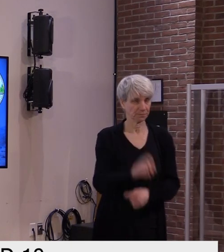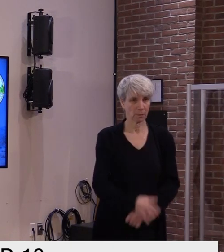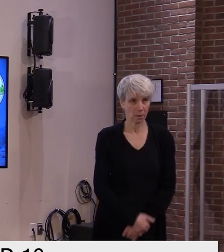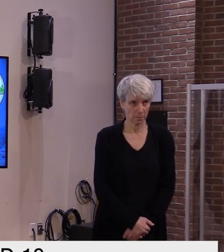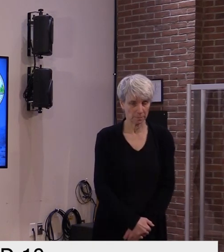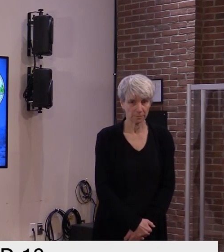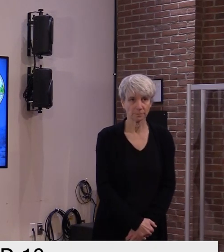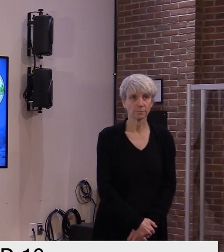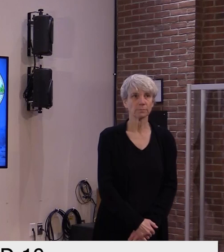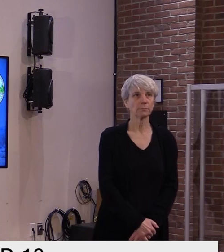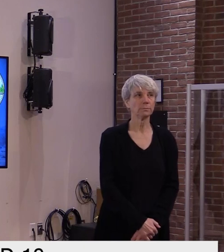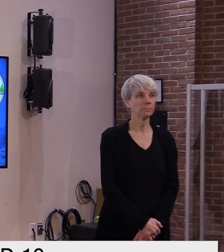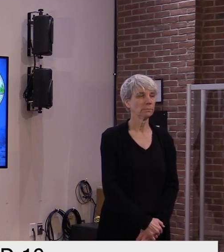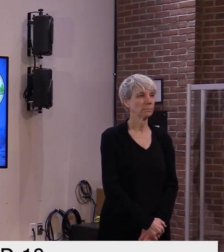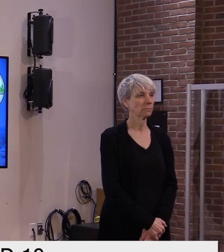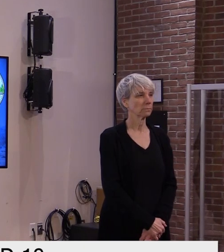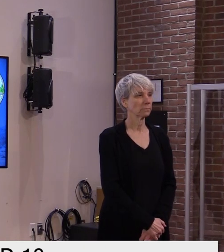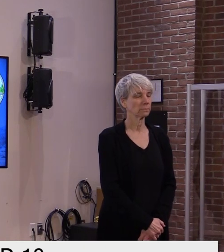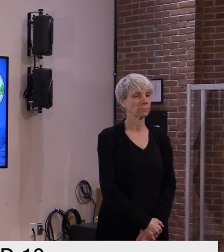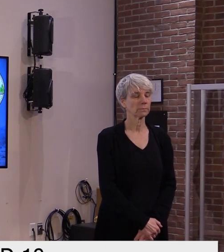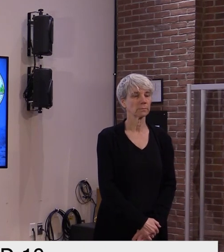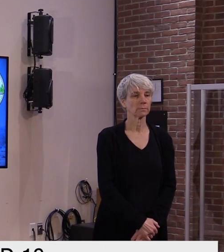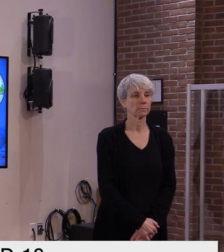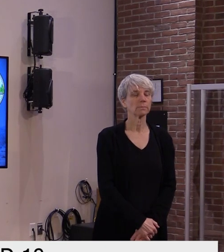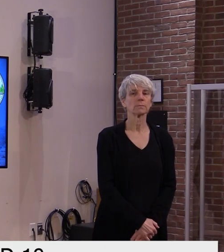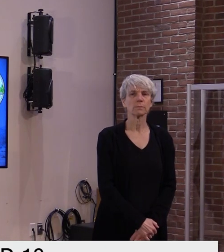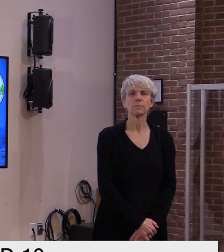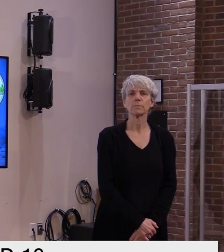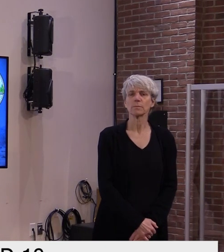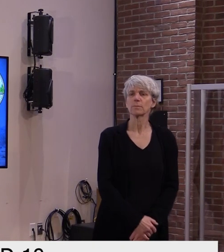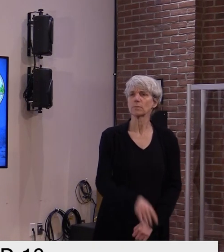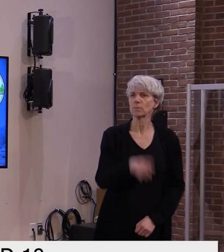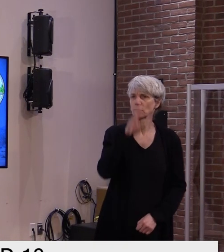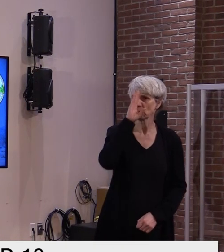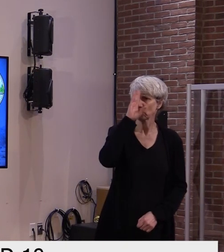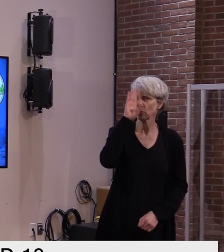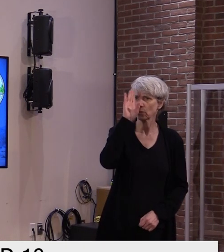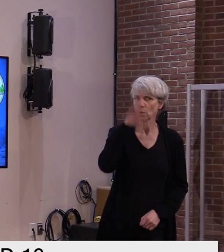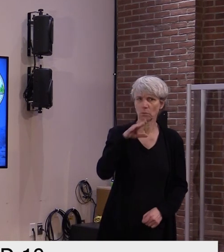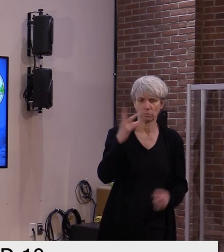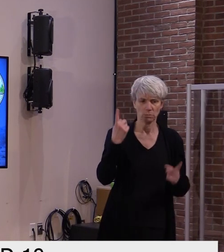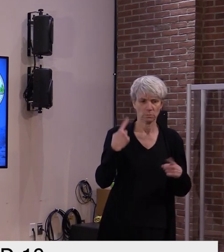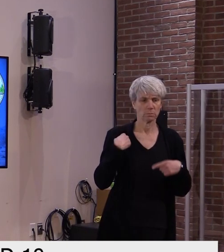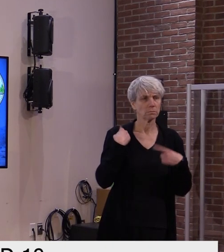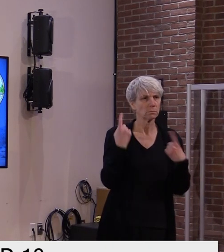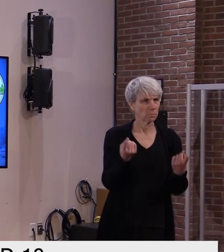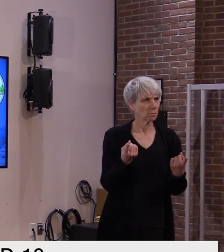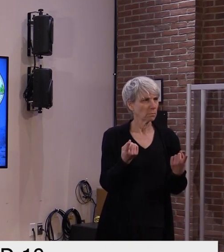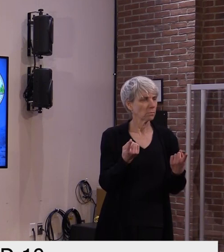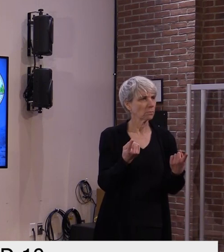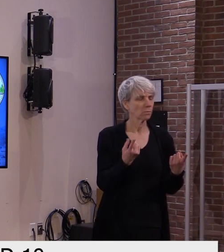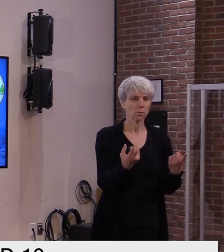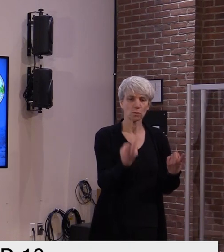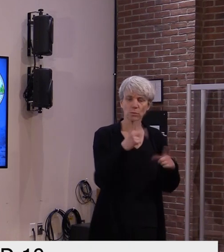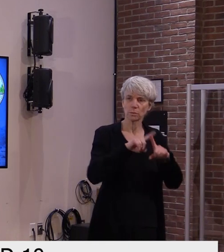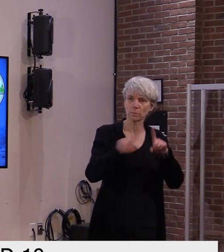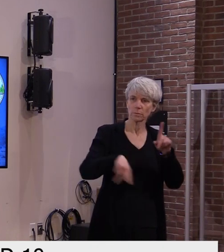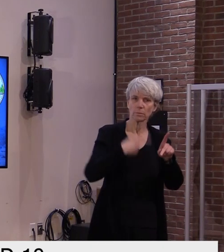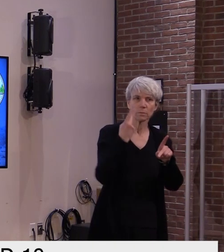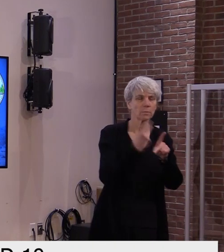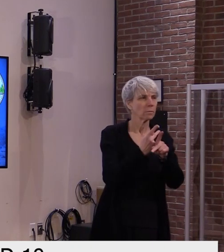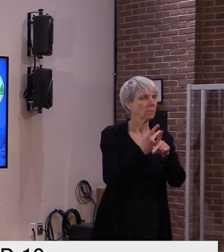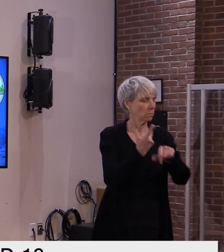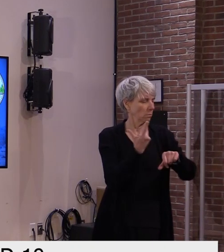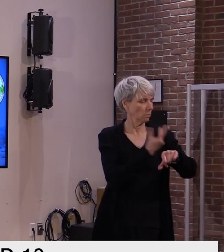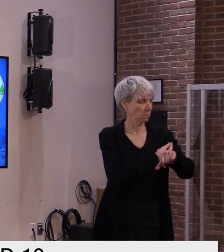There are two vaccines that are currently have an emergency